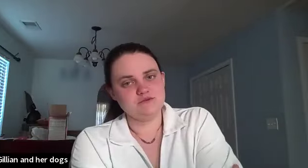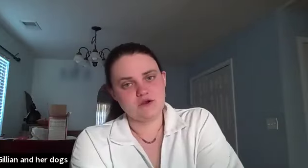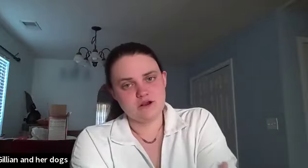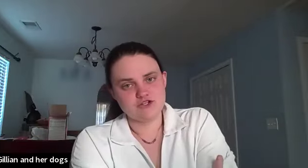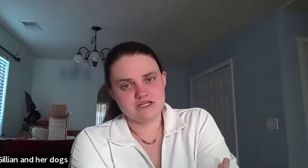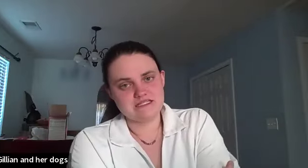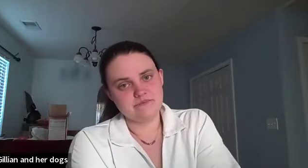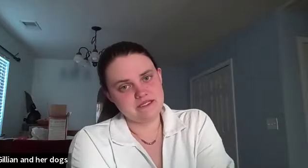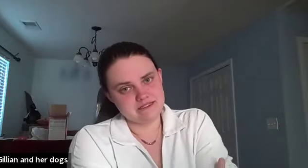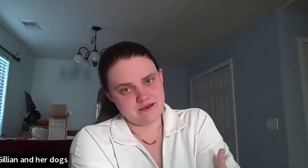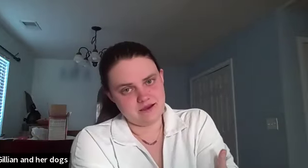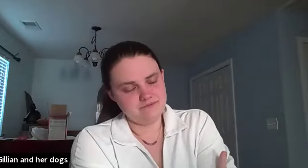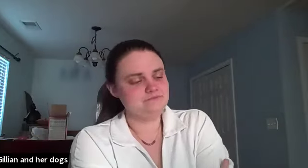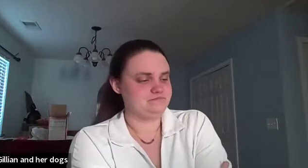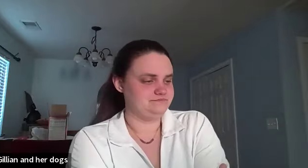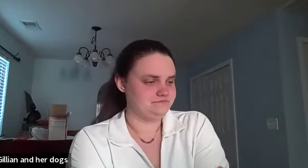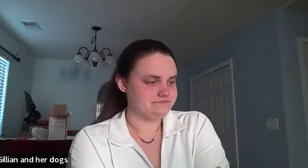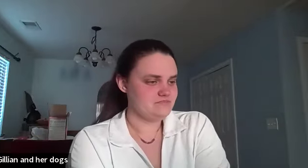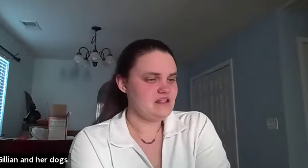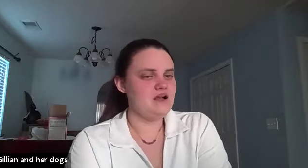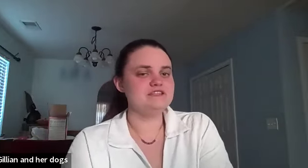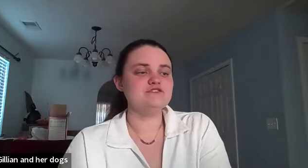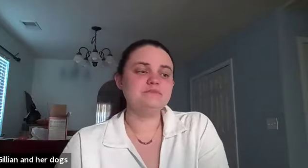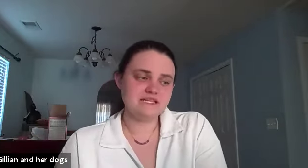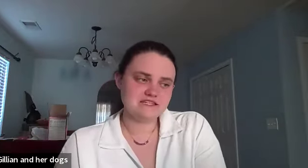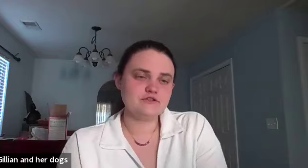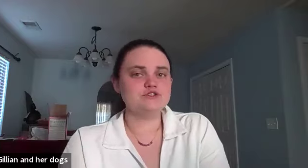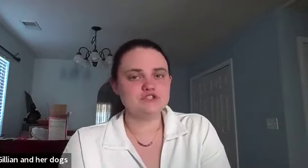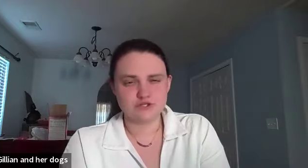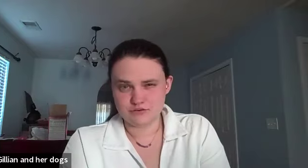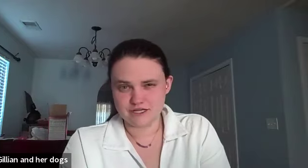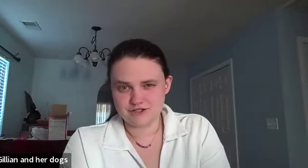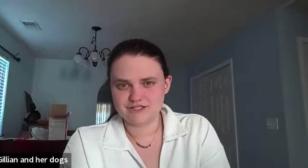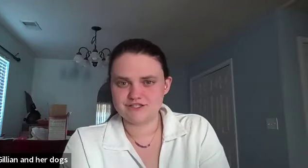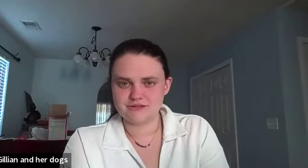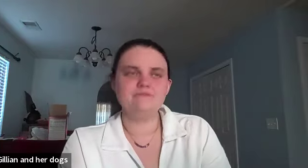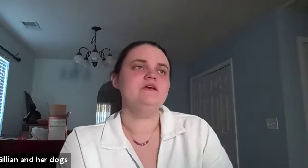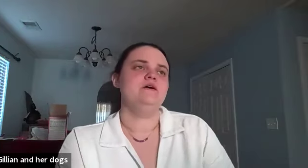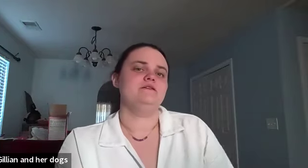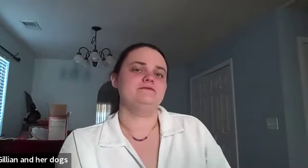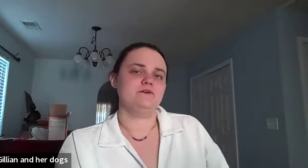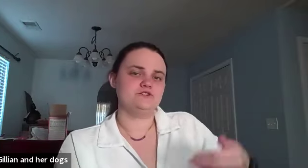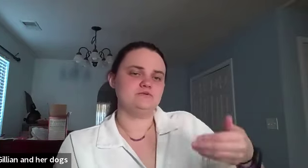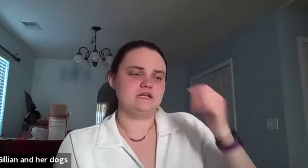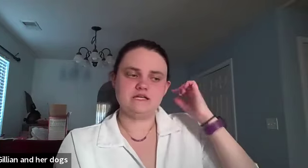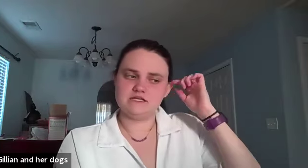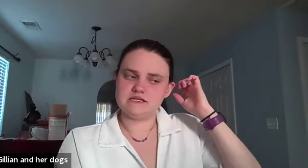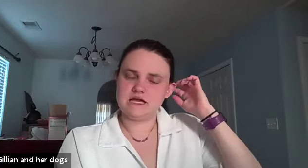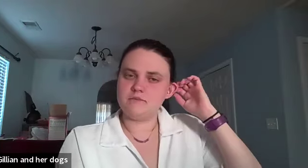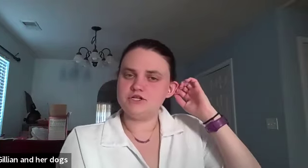with our entrees is pizza. And so for pizza, there are two ways you can do it. The first one is, I'm going to